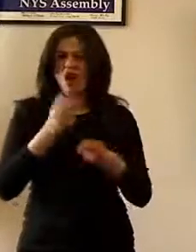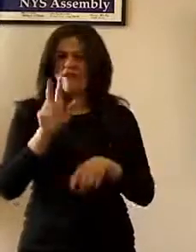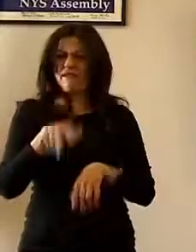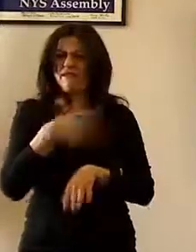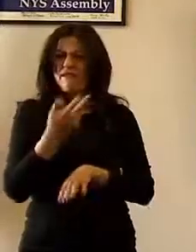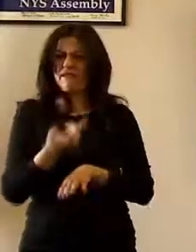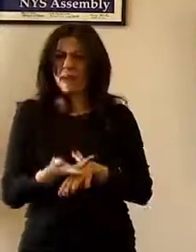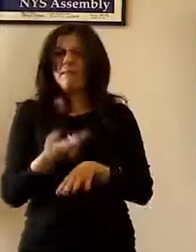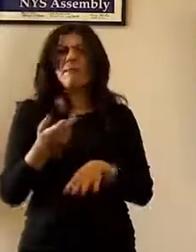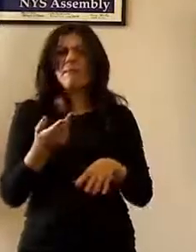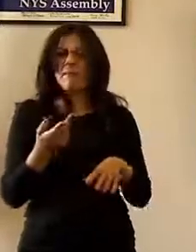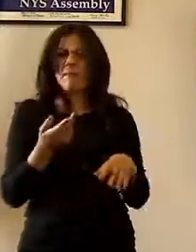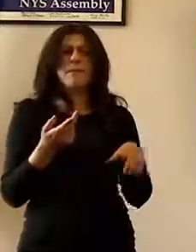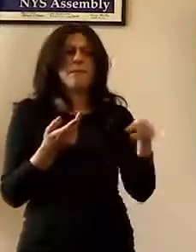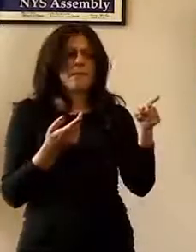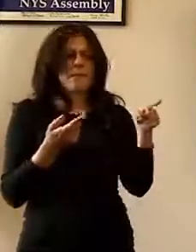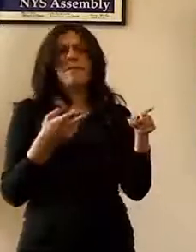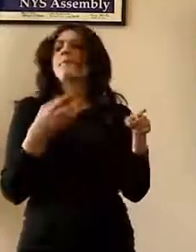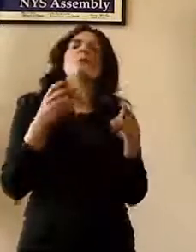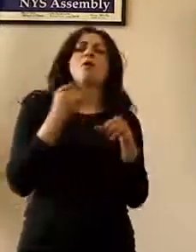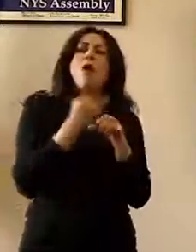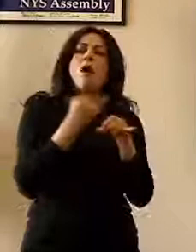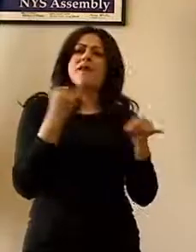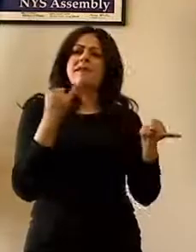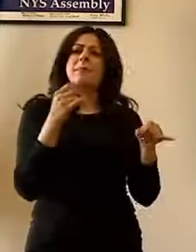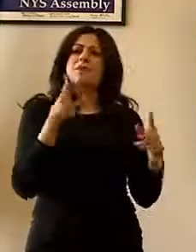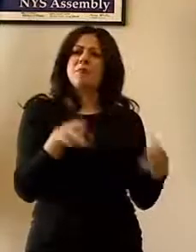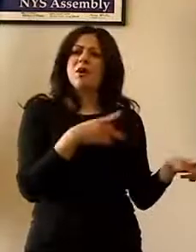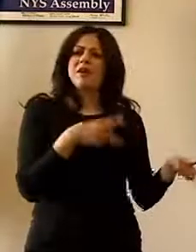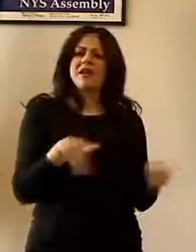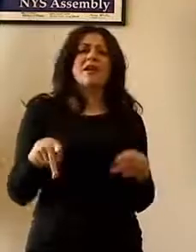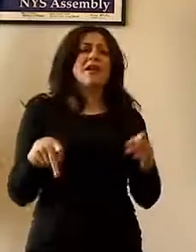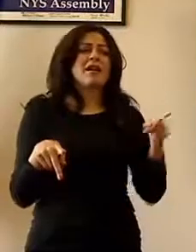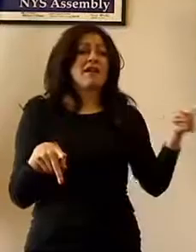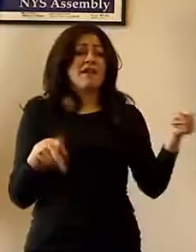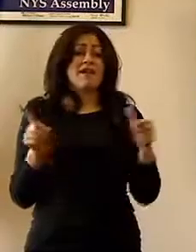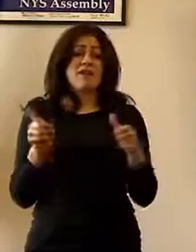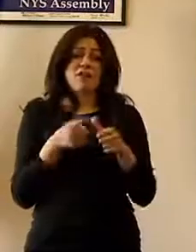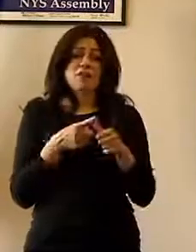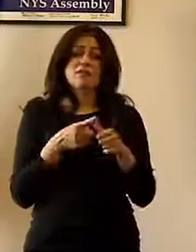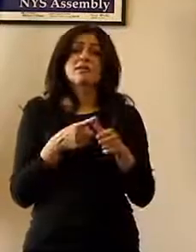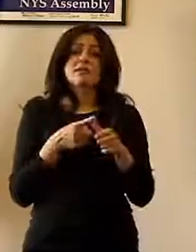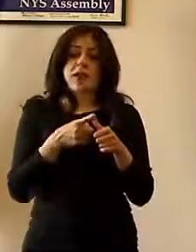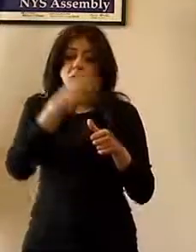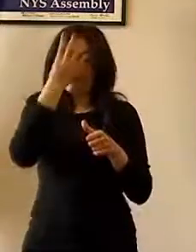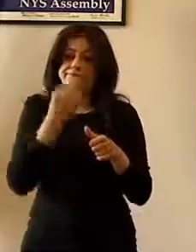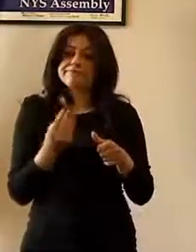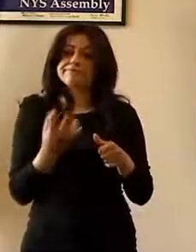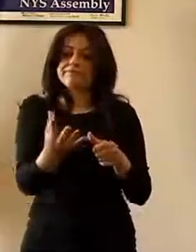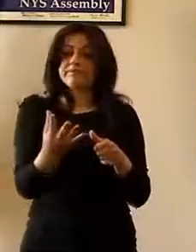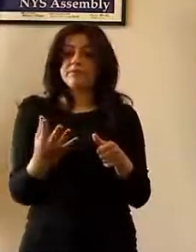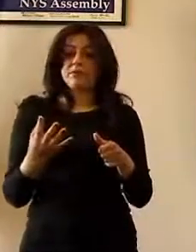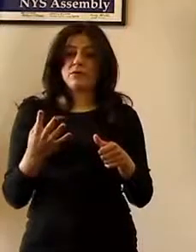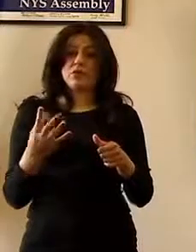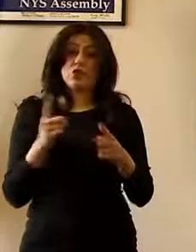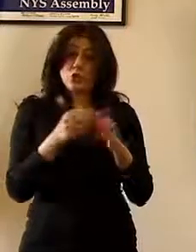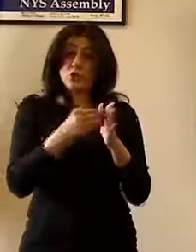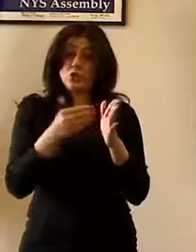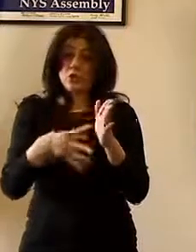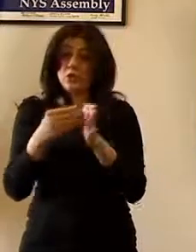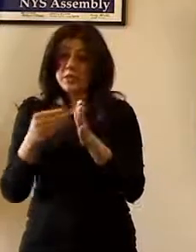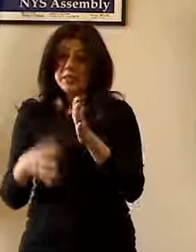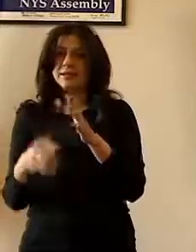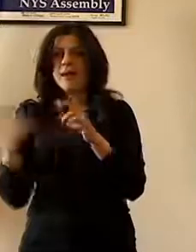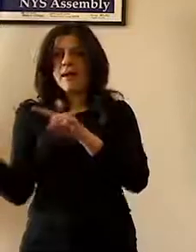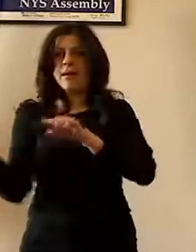They flipped a vehicle at this particular off-campus party. First, I want to say to students who come to